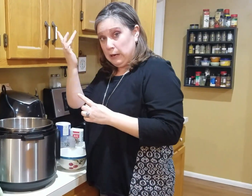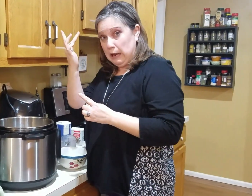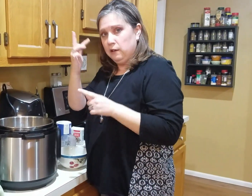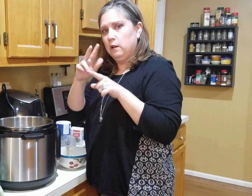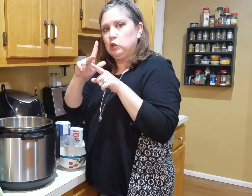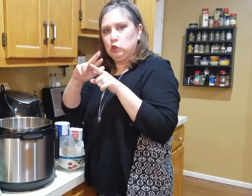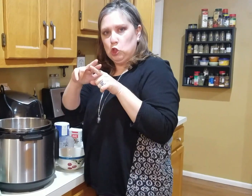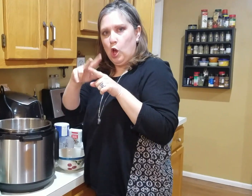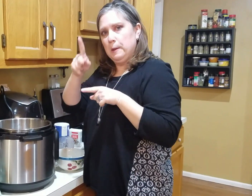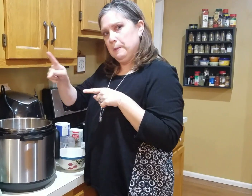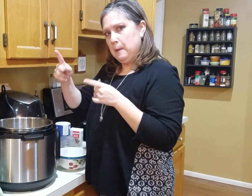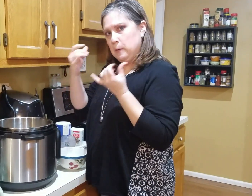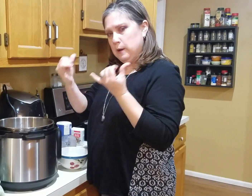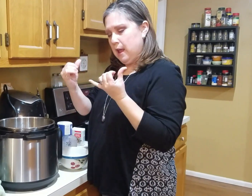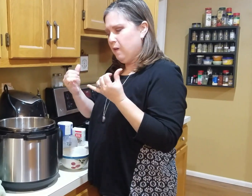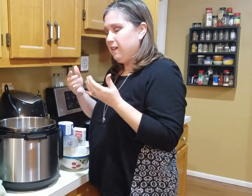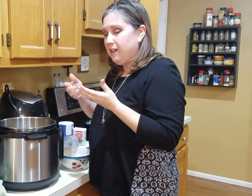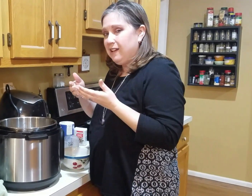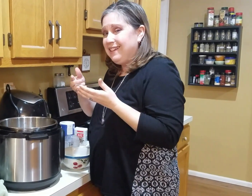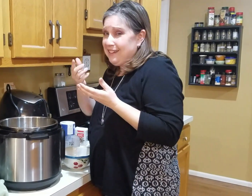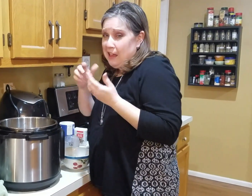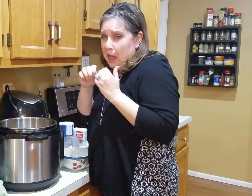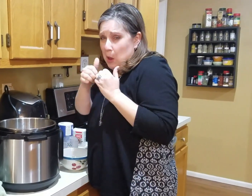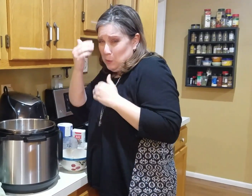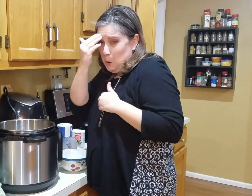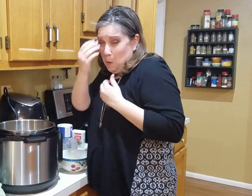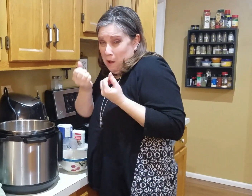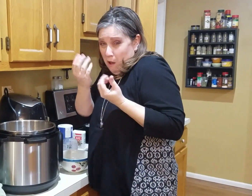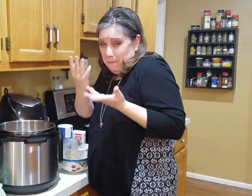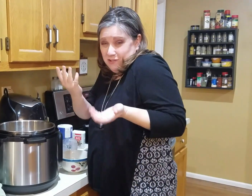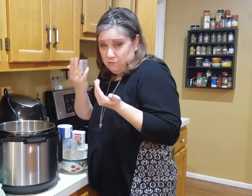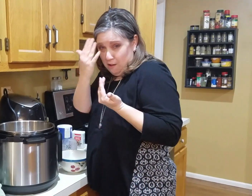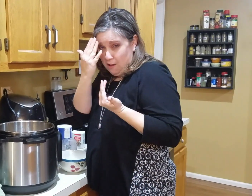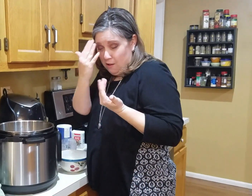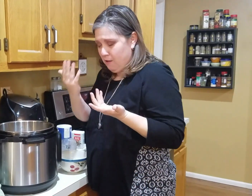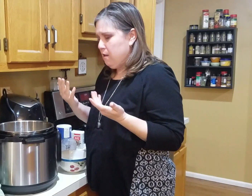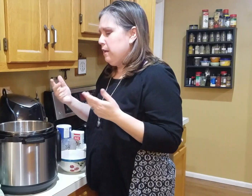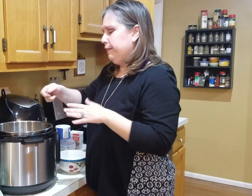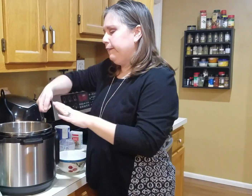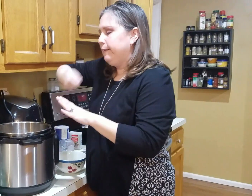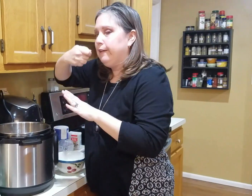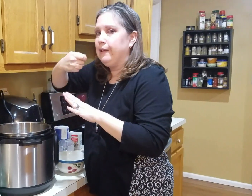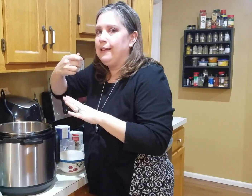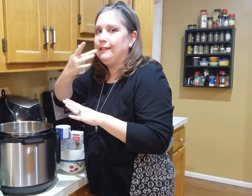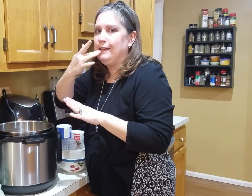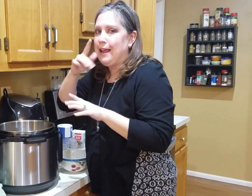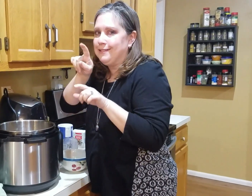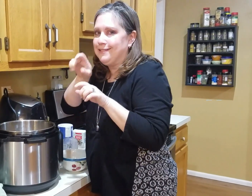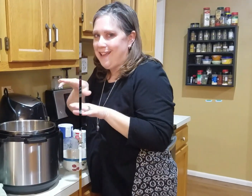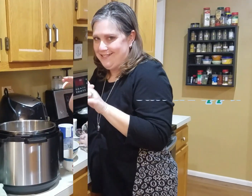Now don't forget that you need to add your salt and pepper. I know you're probably thinking, how will I know if it's enough? Really, you need to do a couple